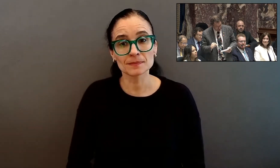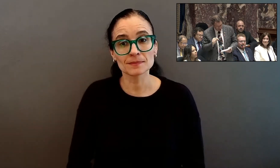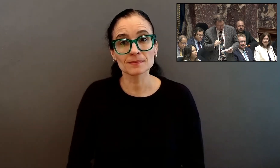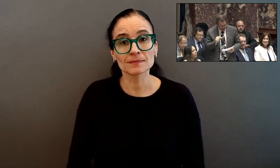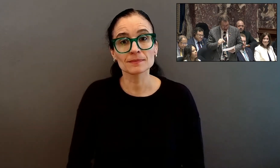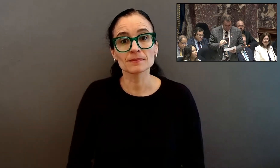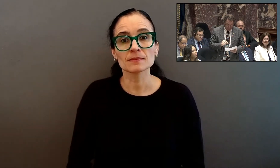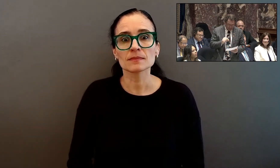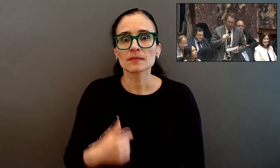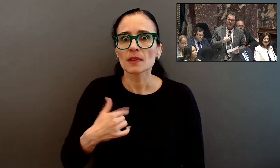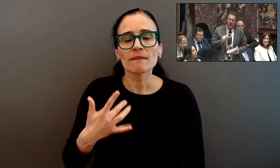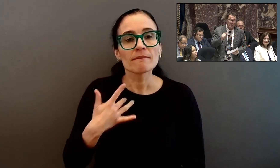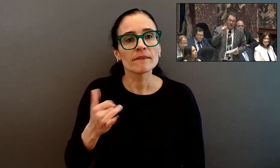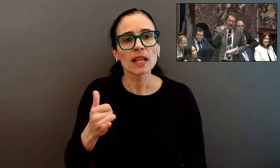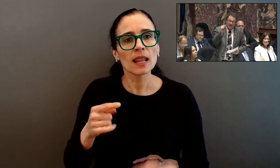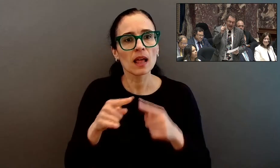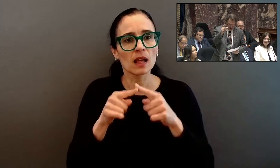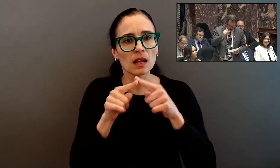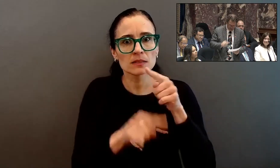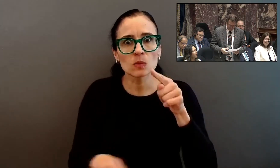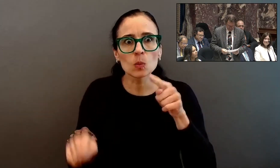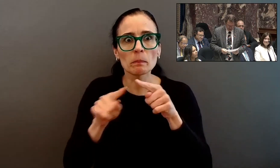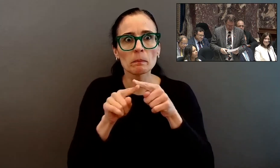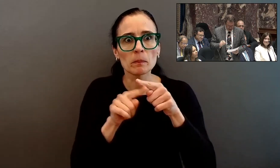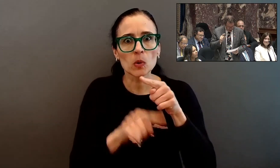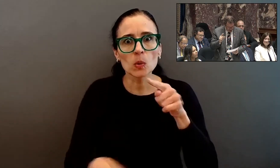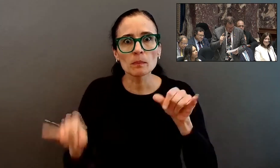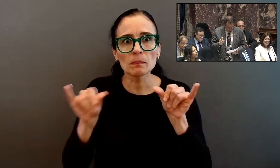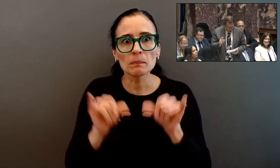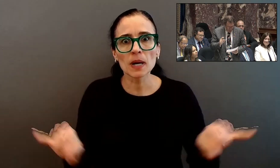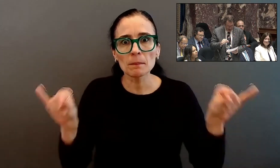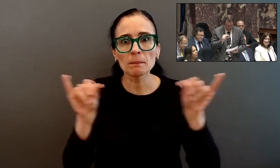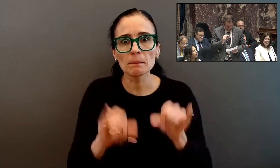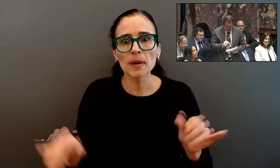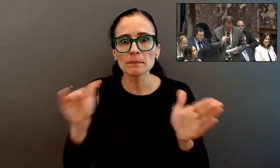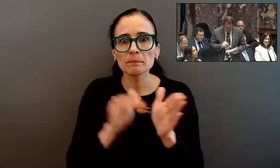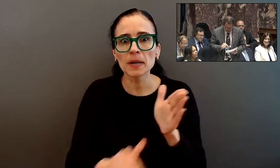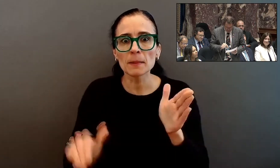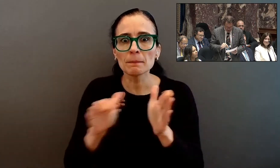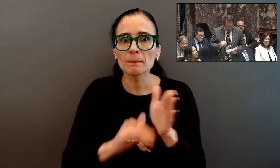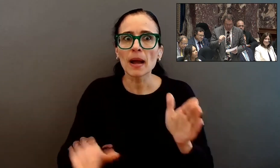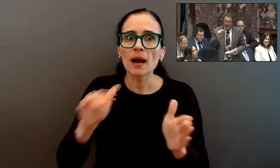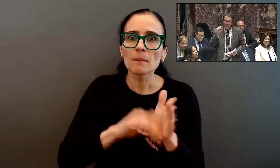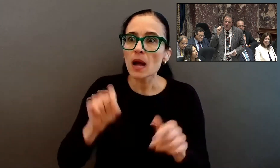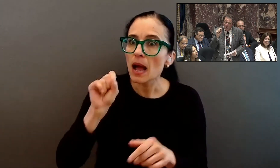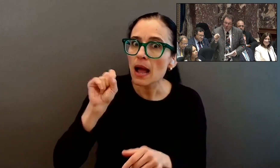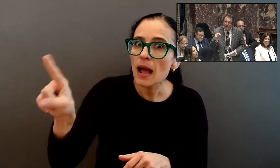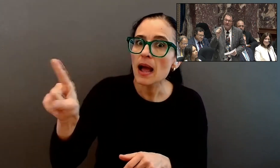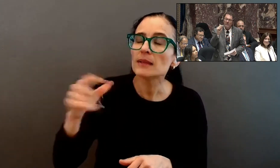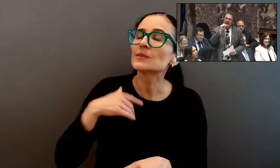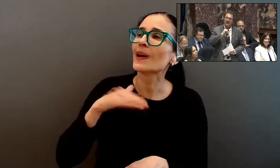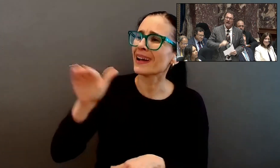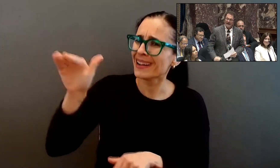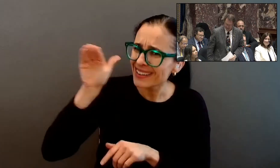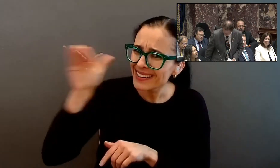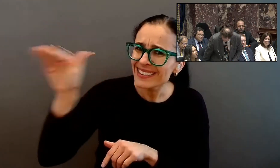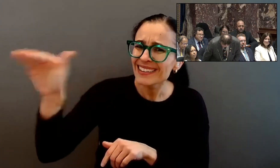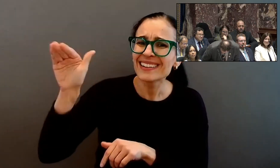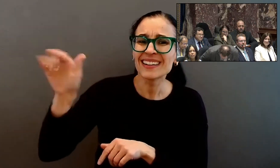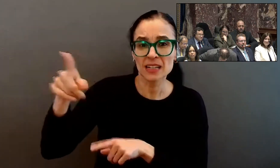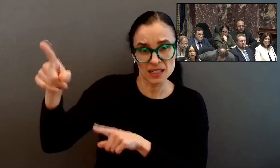under the Attorney General's portfolio just last year. Did she know why the Premier's friend was removed from legal